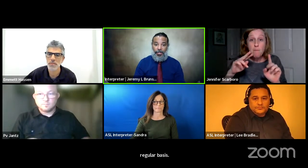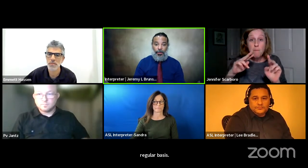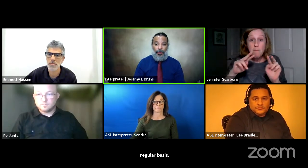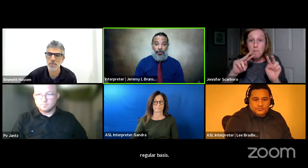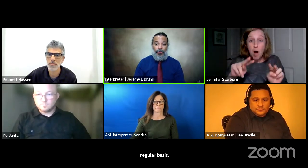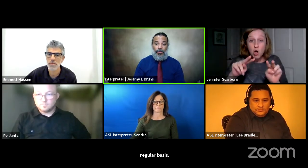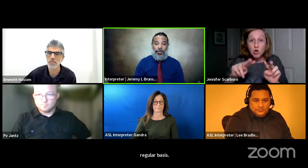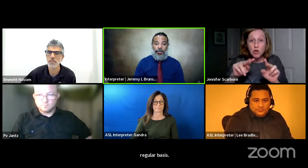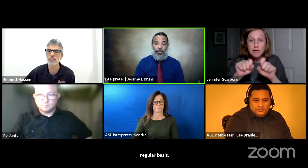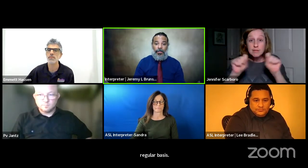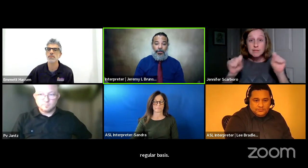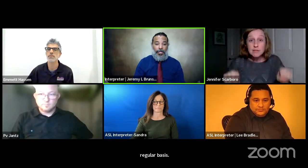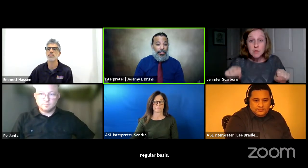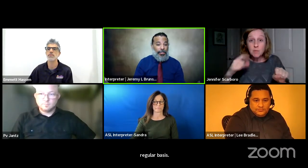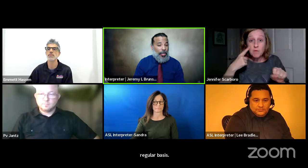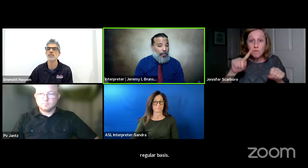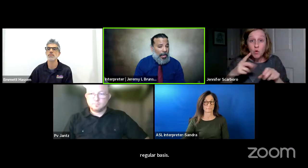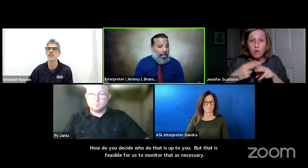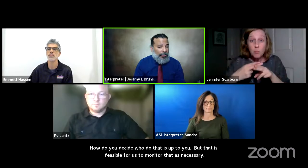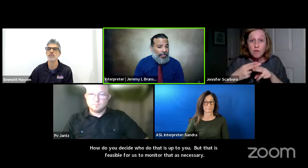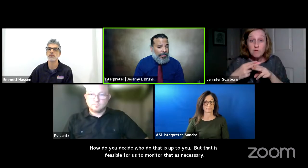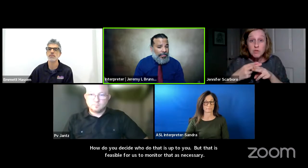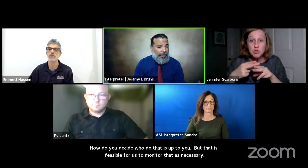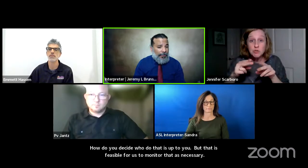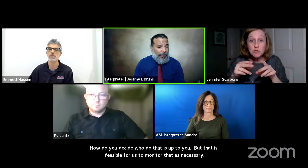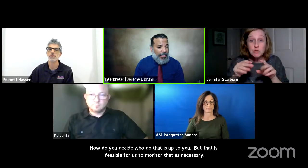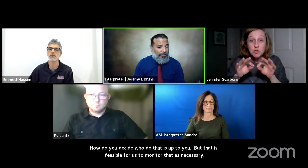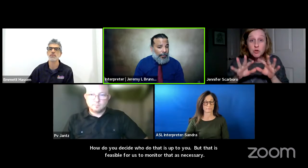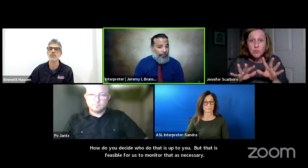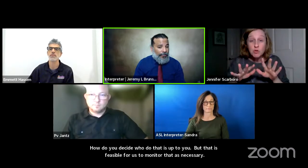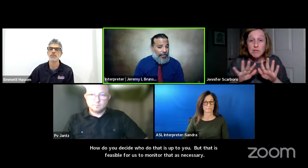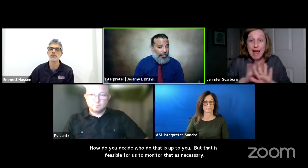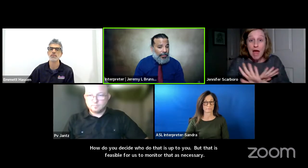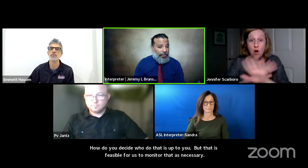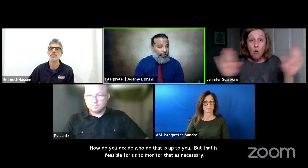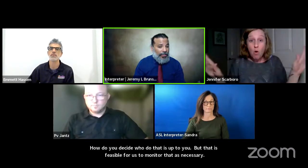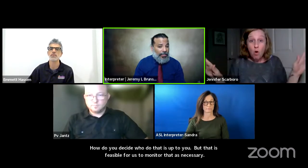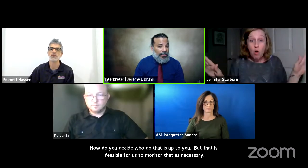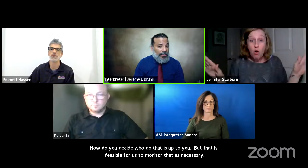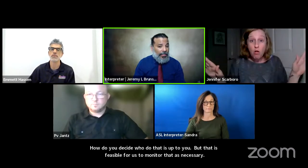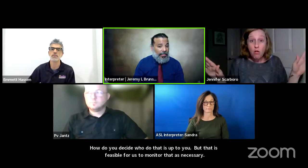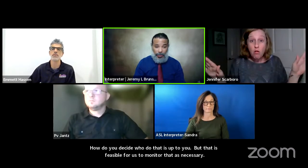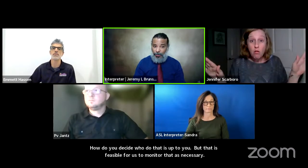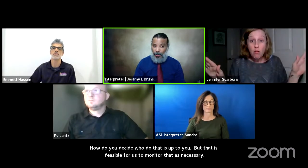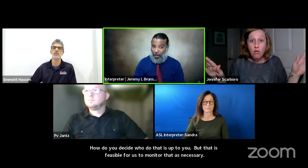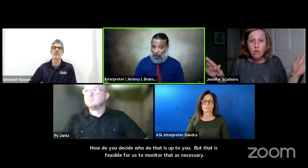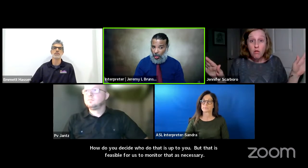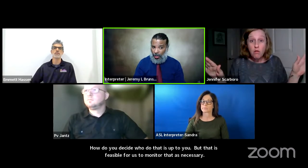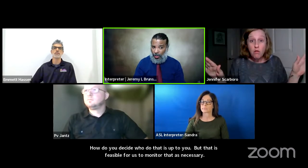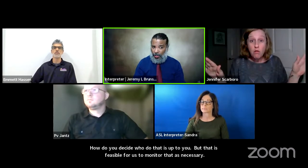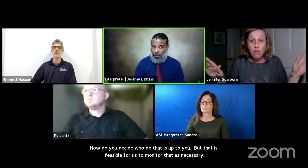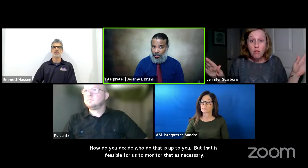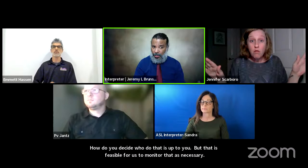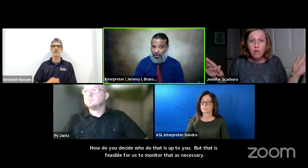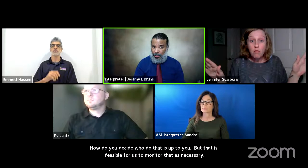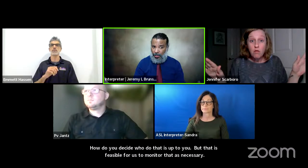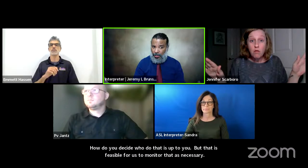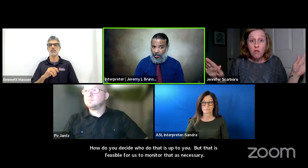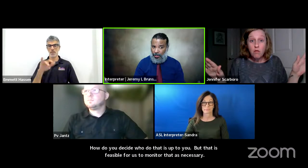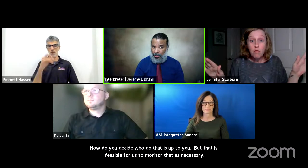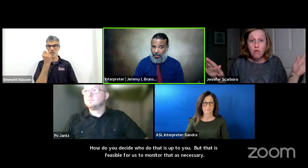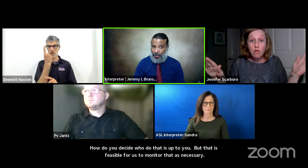Okay, so there's no monitoring system in place for a provisional interpreter at all?